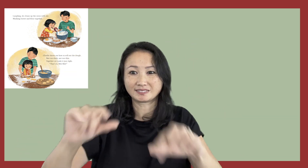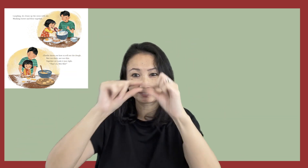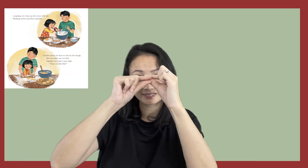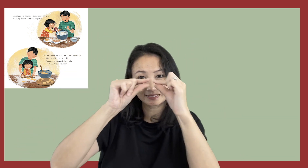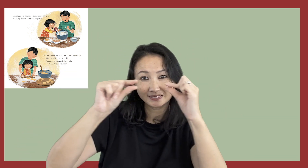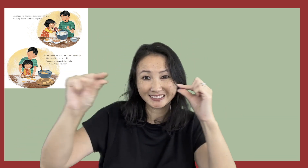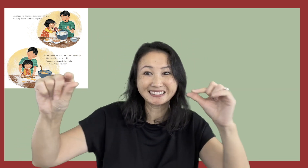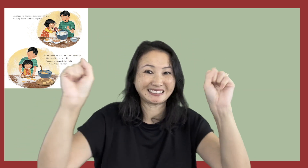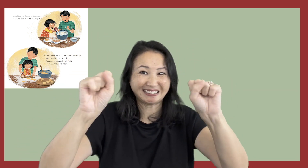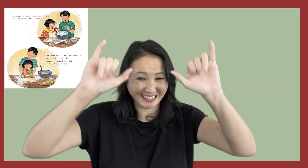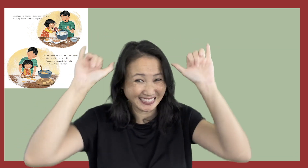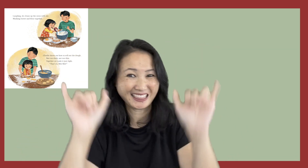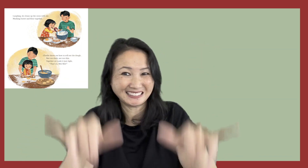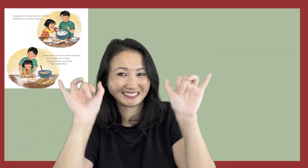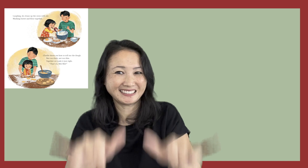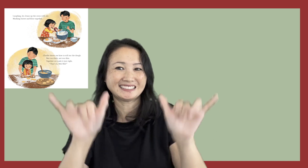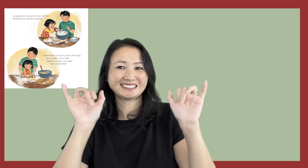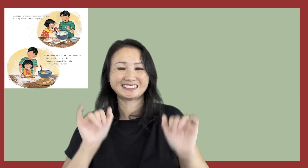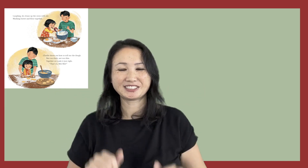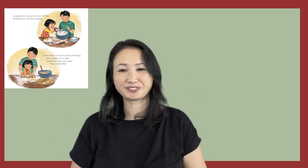That's it, Mei Mei.